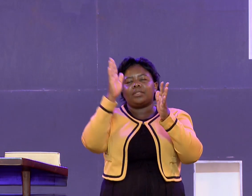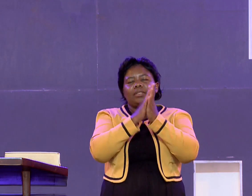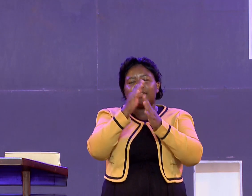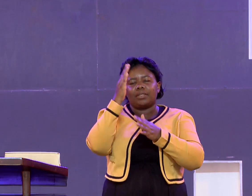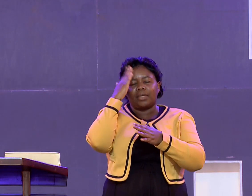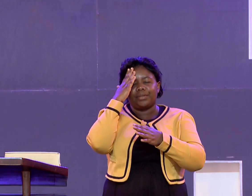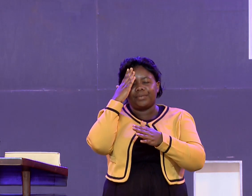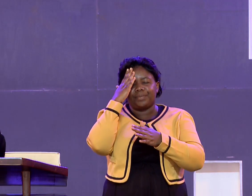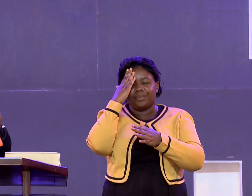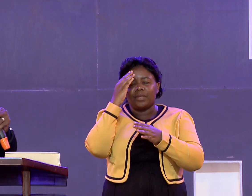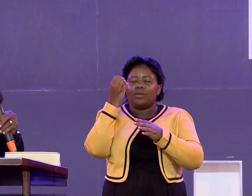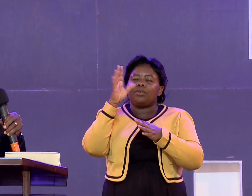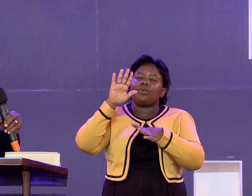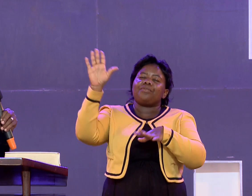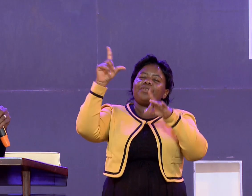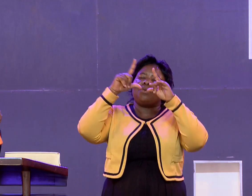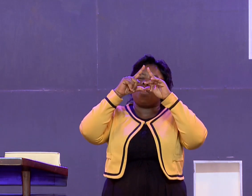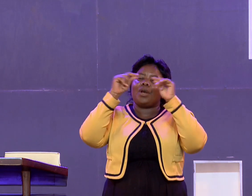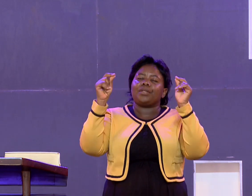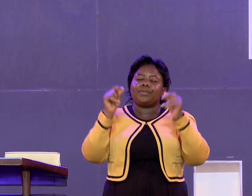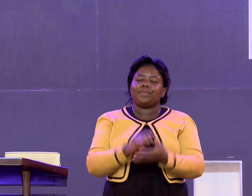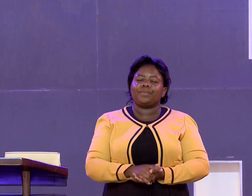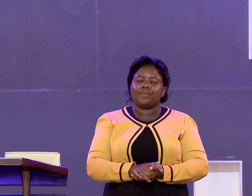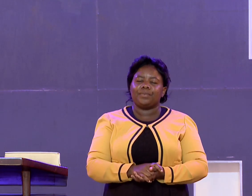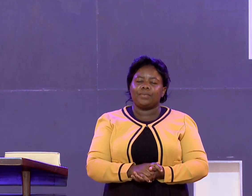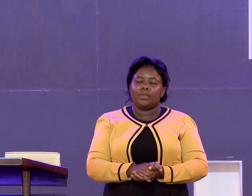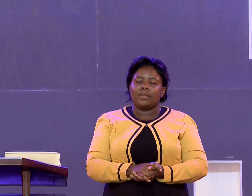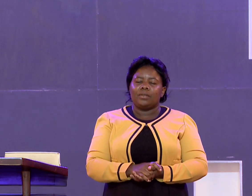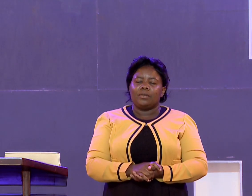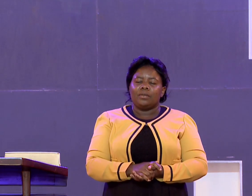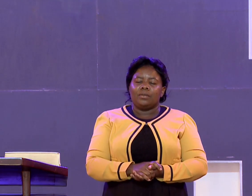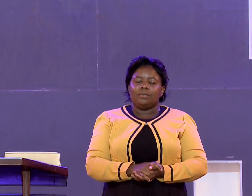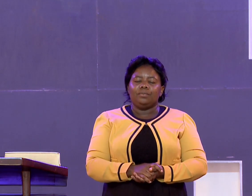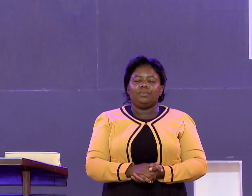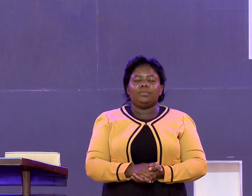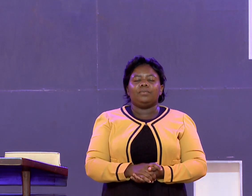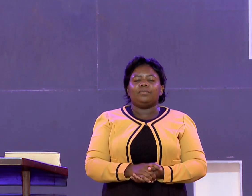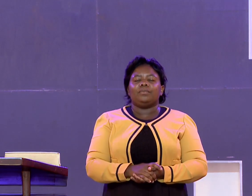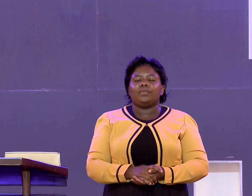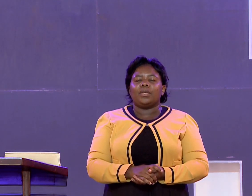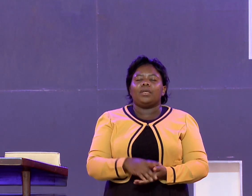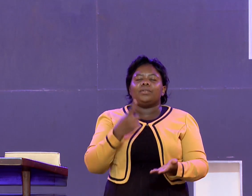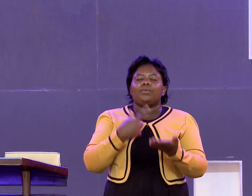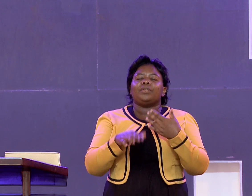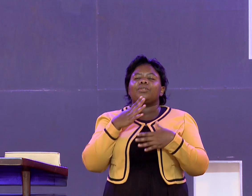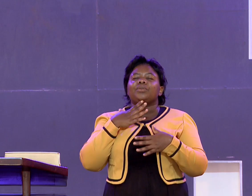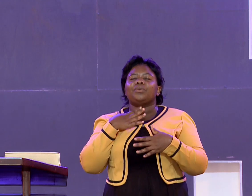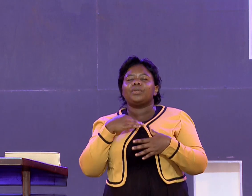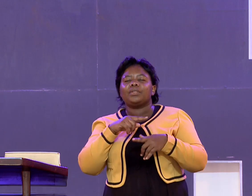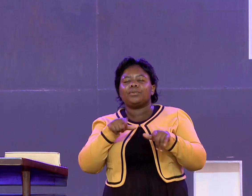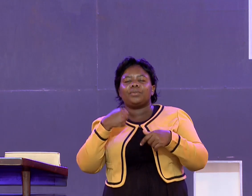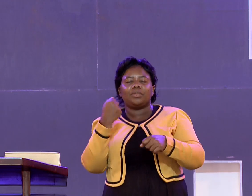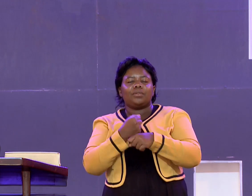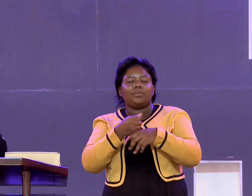knowledge of your word. And of what exactly want us to know about humility.